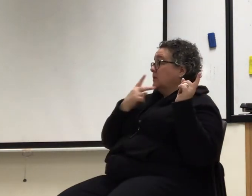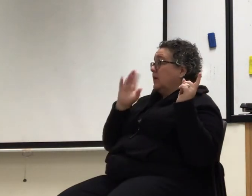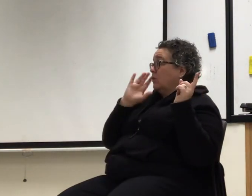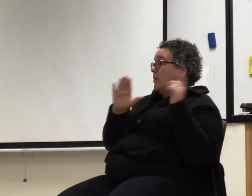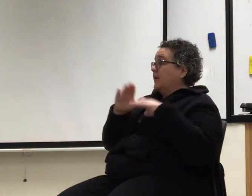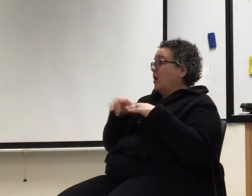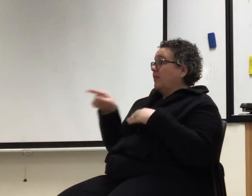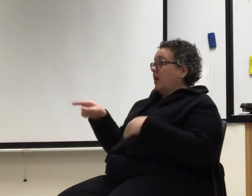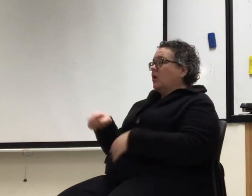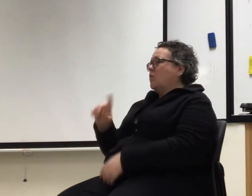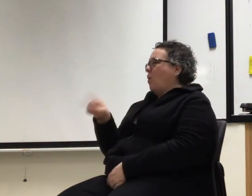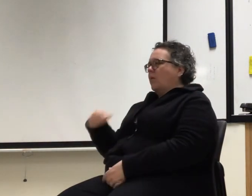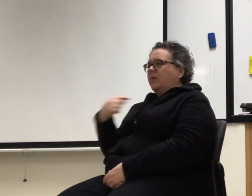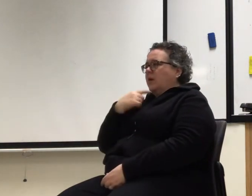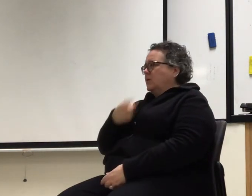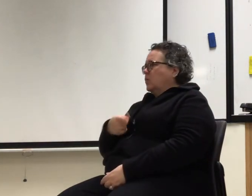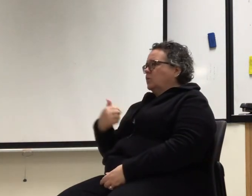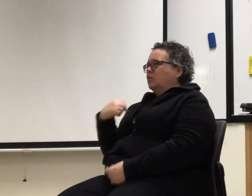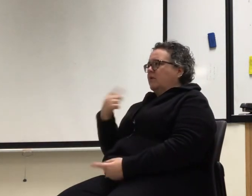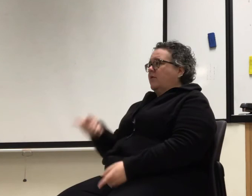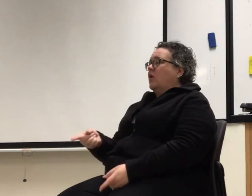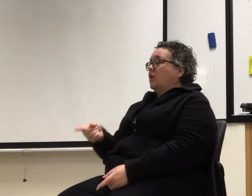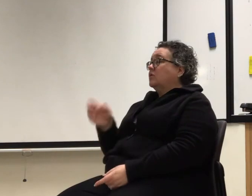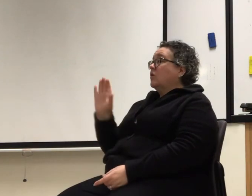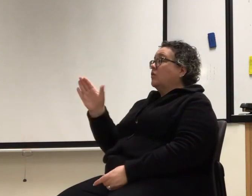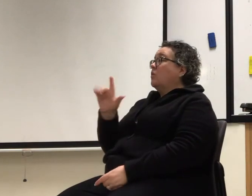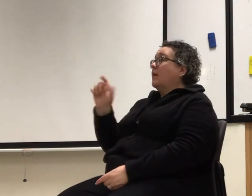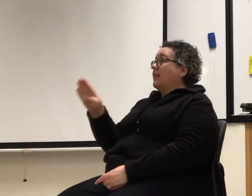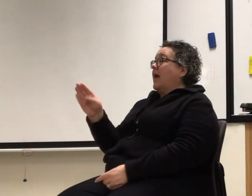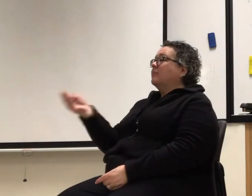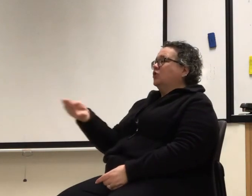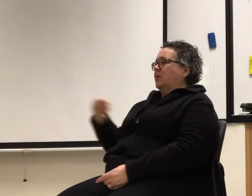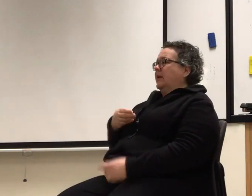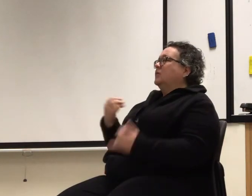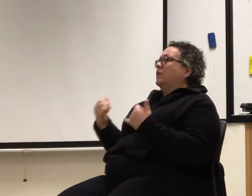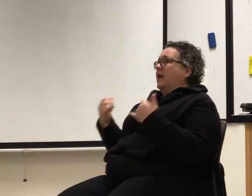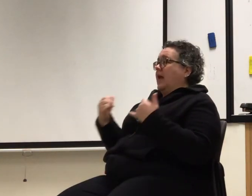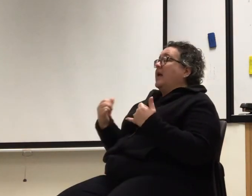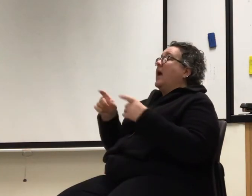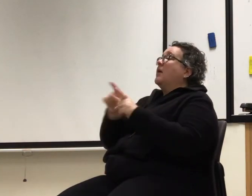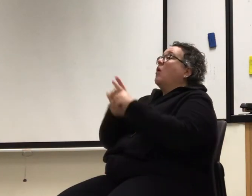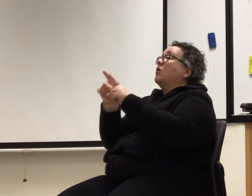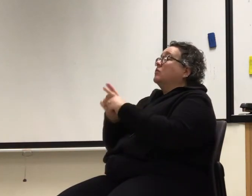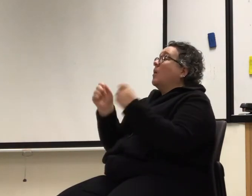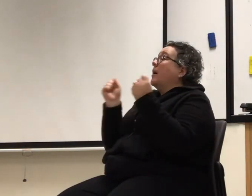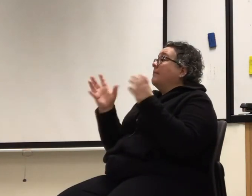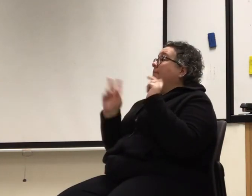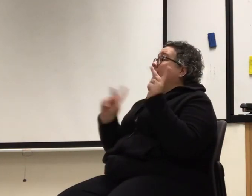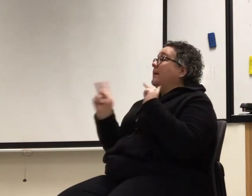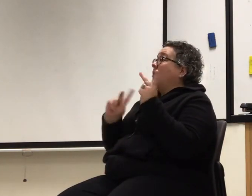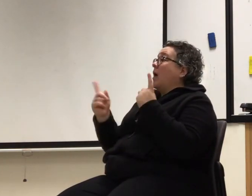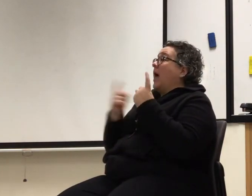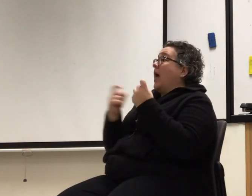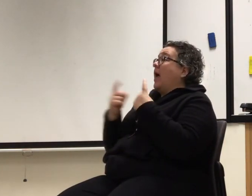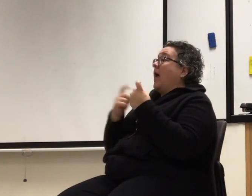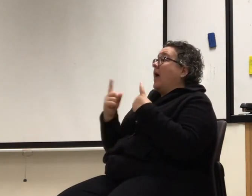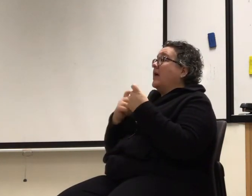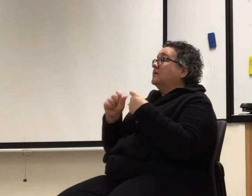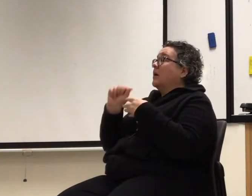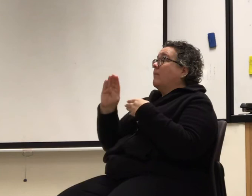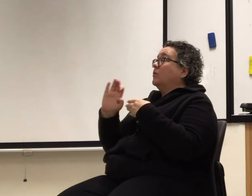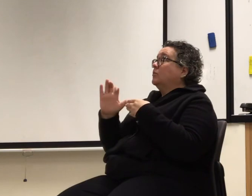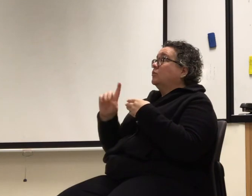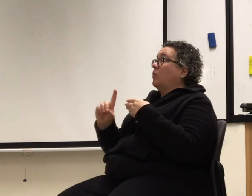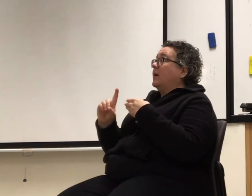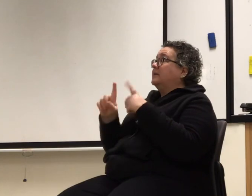Only what I covered. So for the nervous tissue lab, turn that in today. And also, a lot of people are asking me about the multiple choice